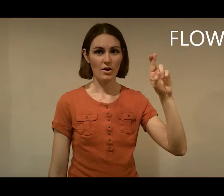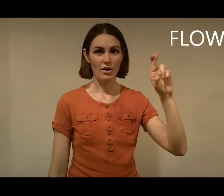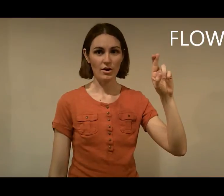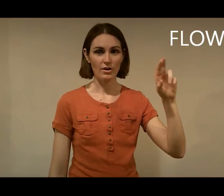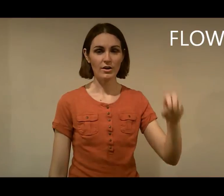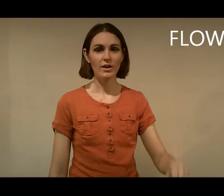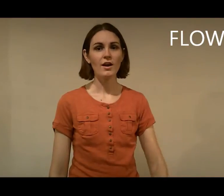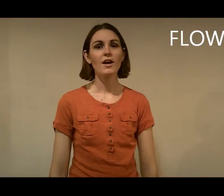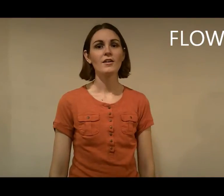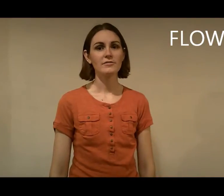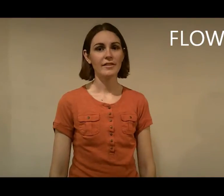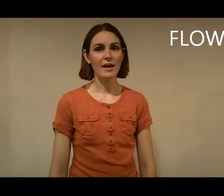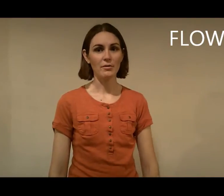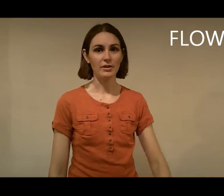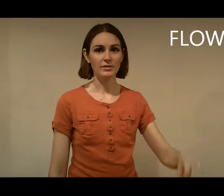F-L-O-W-E-R. Flower.